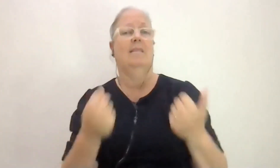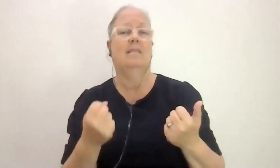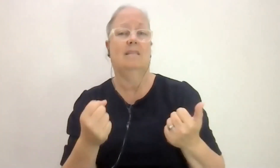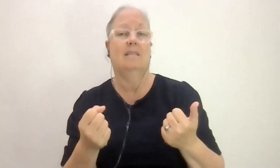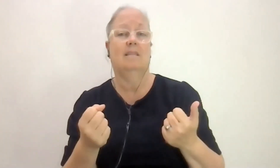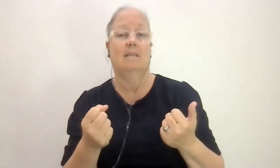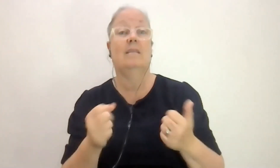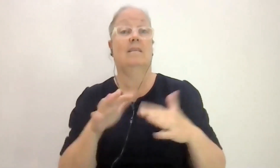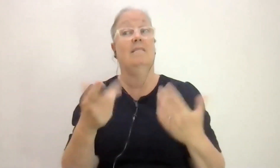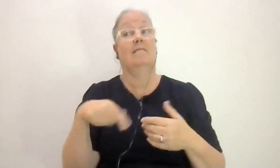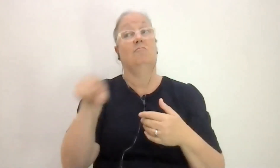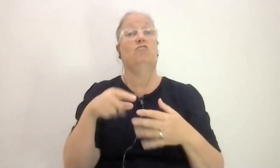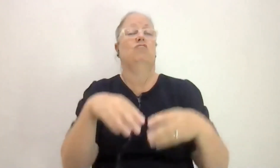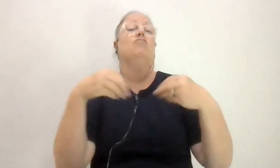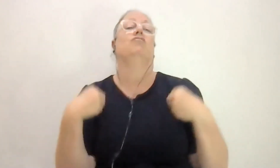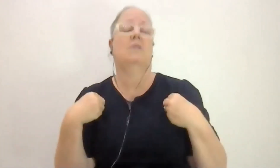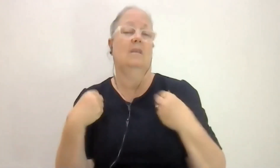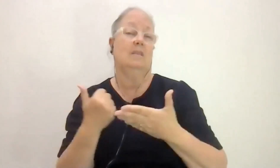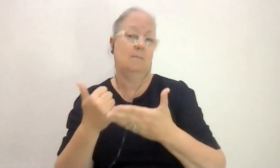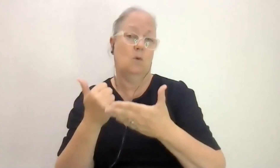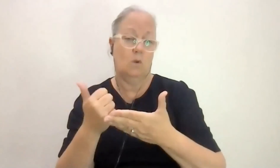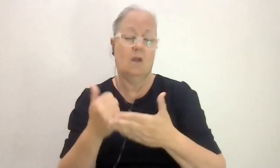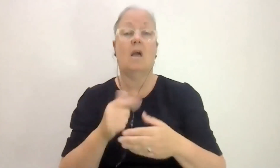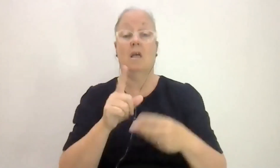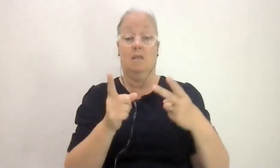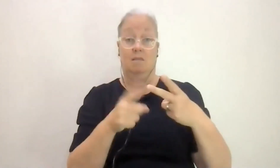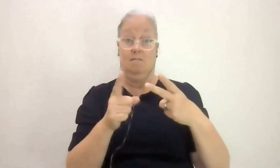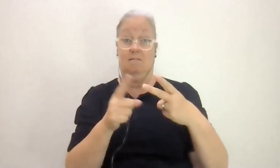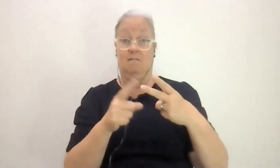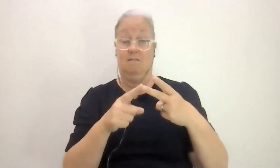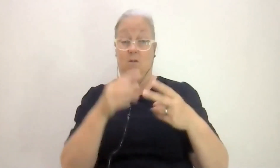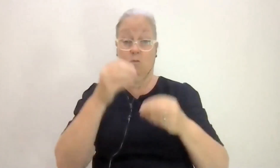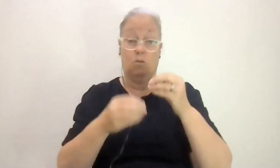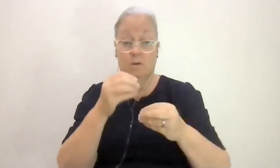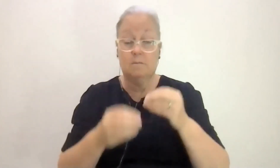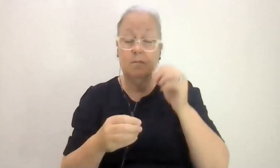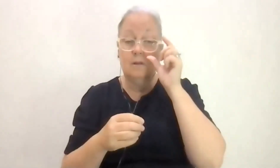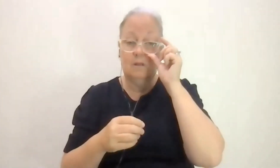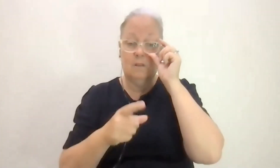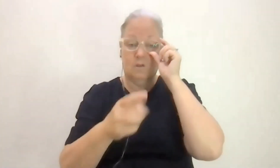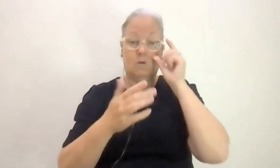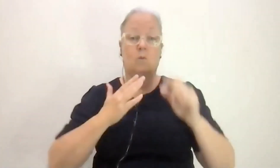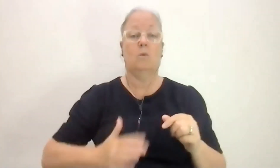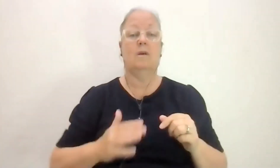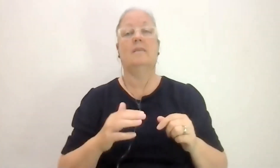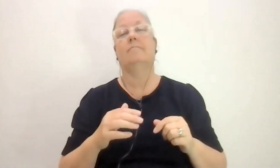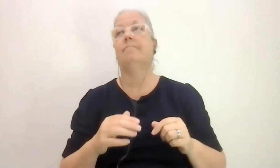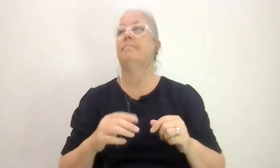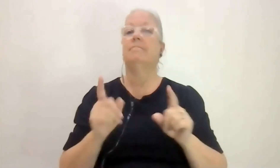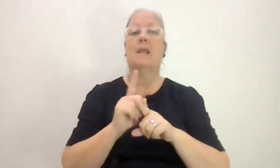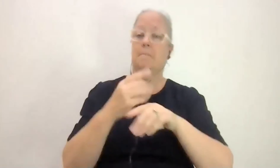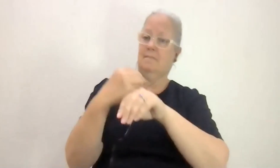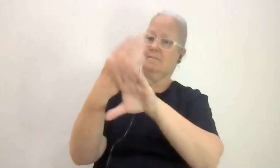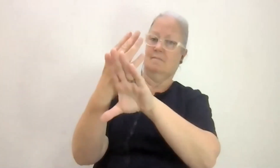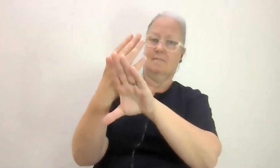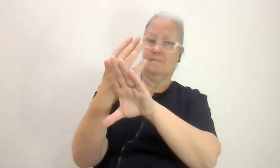accepted support. The final issue is that when we are trying to provide maybe some virtual consultation and virtual